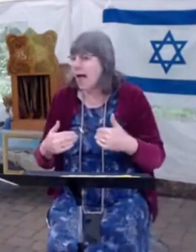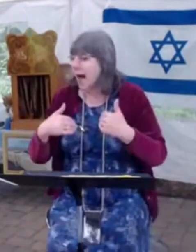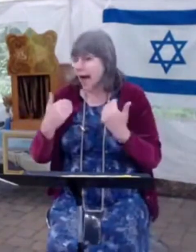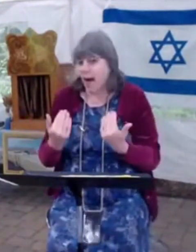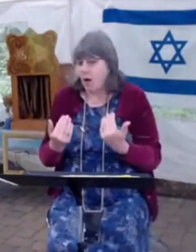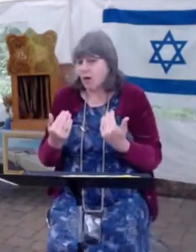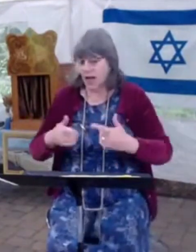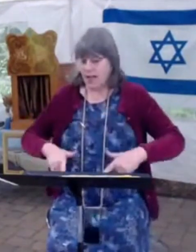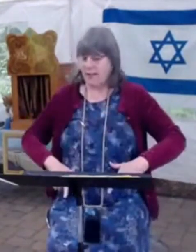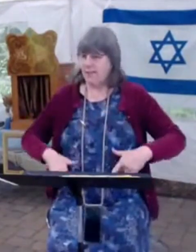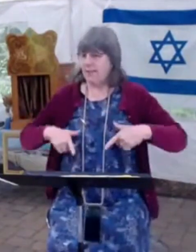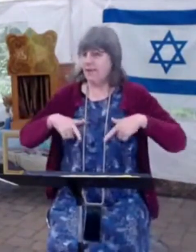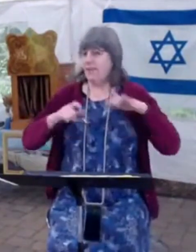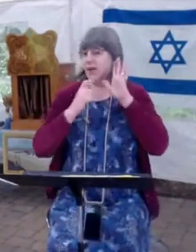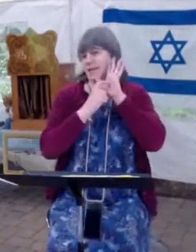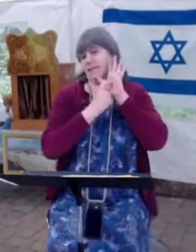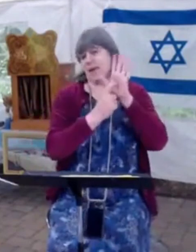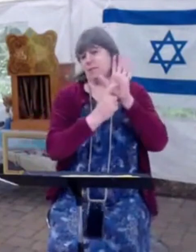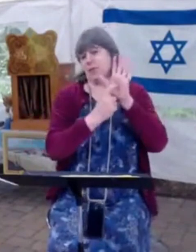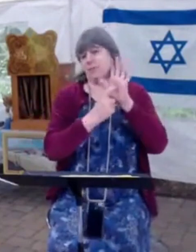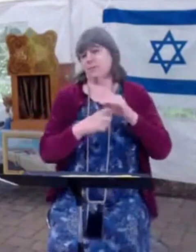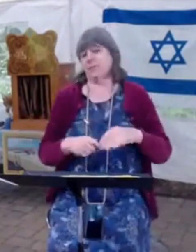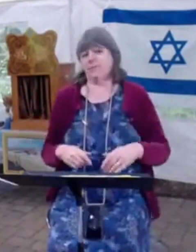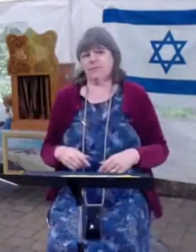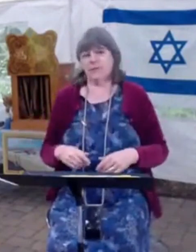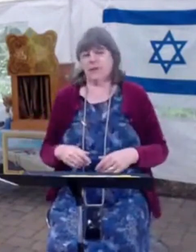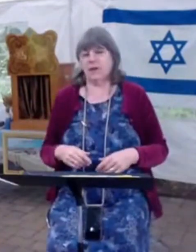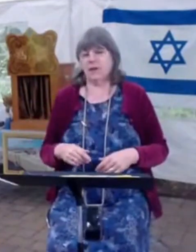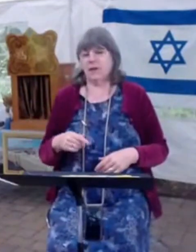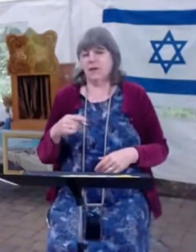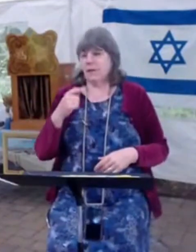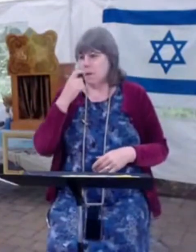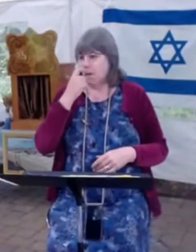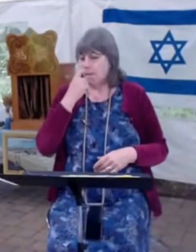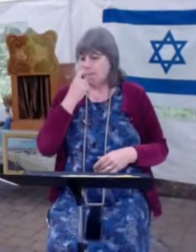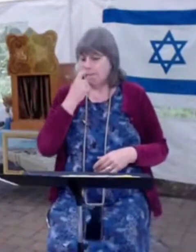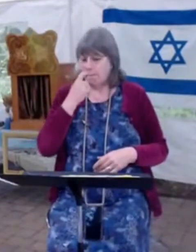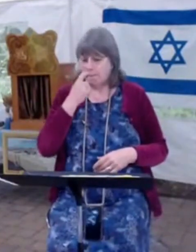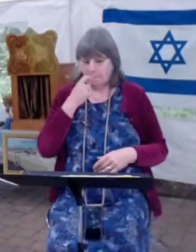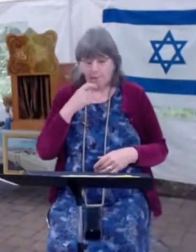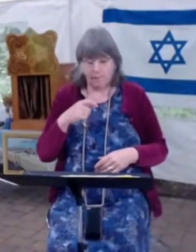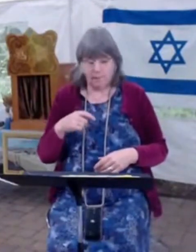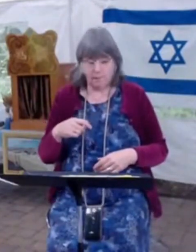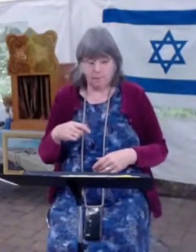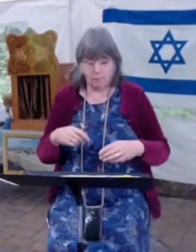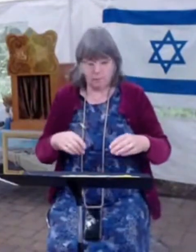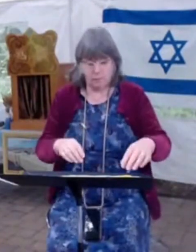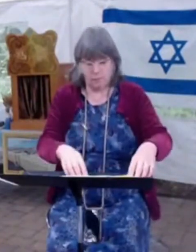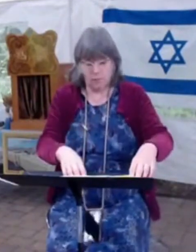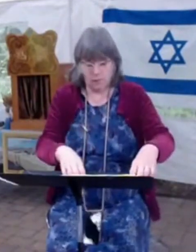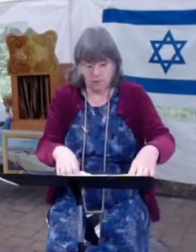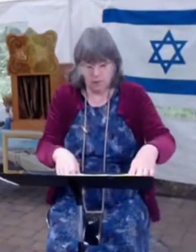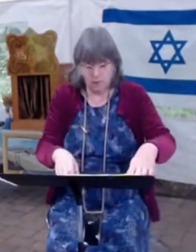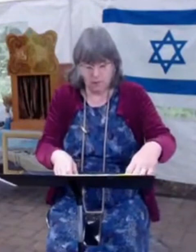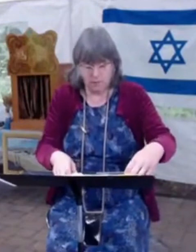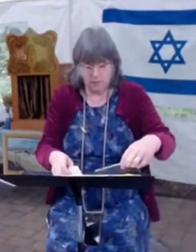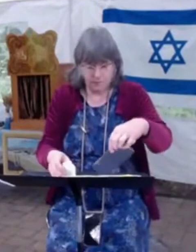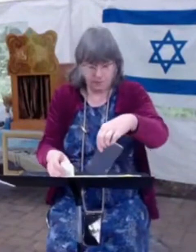us. In season and out of season, the shaliach said. And whenever